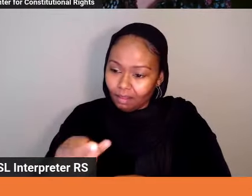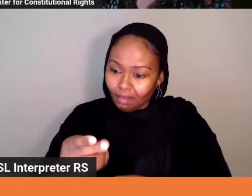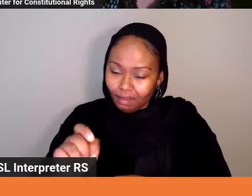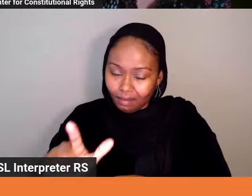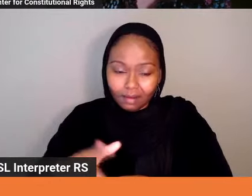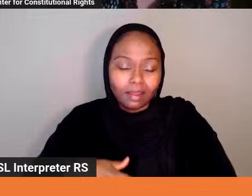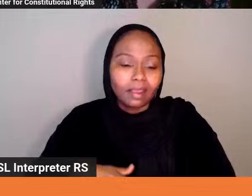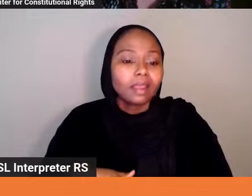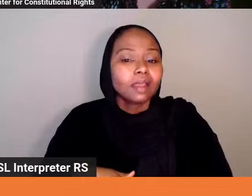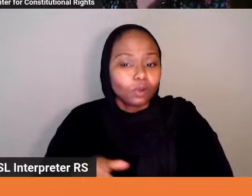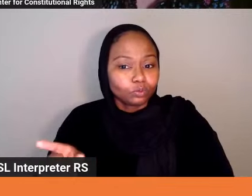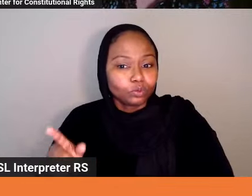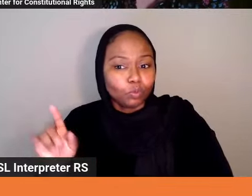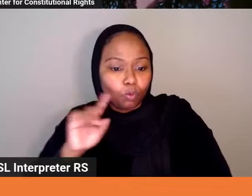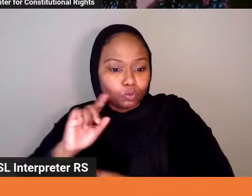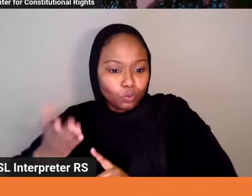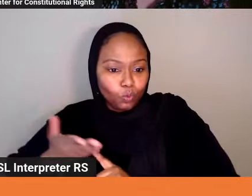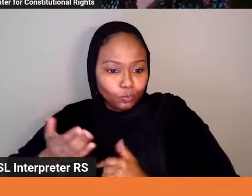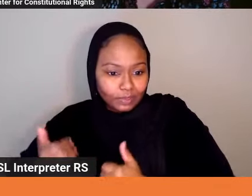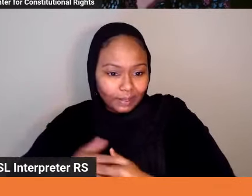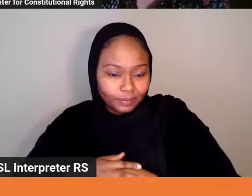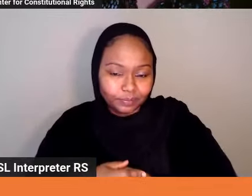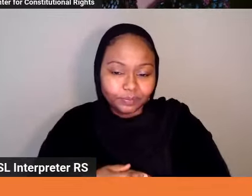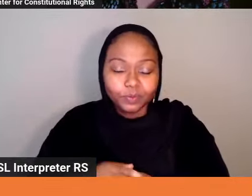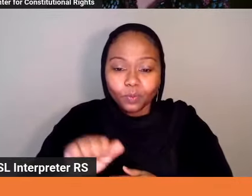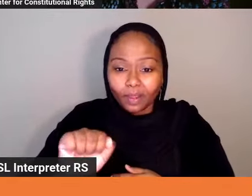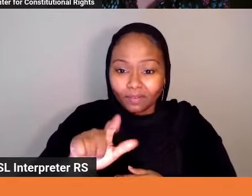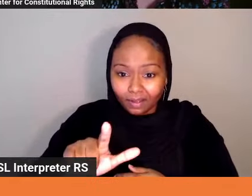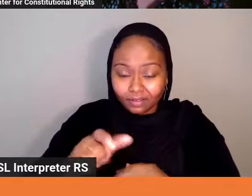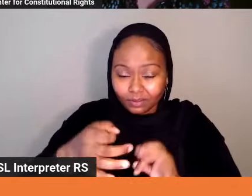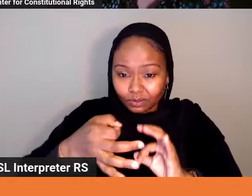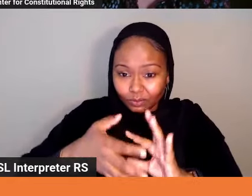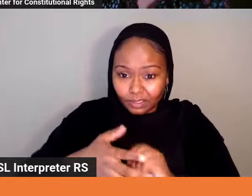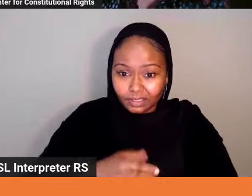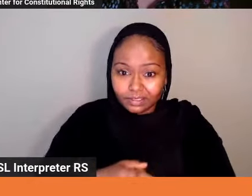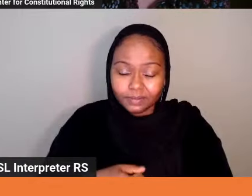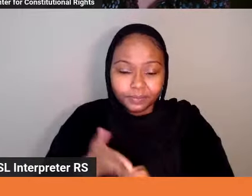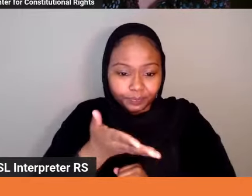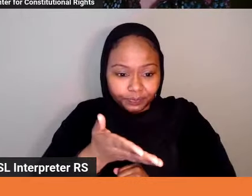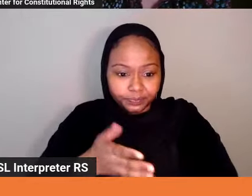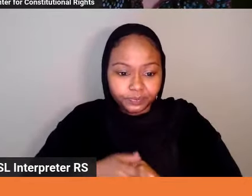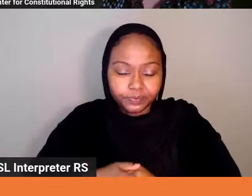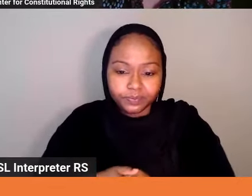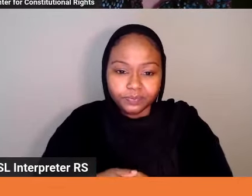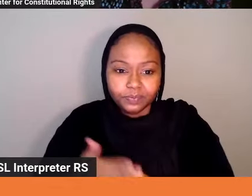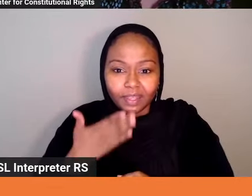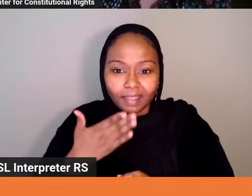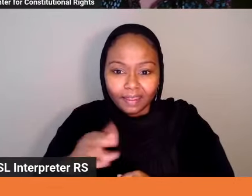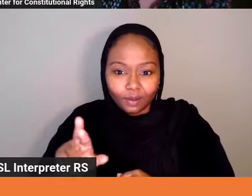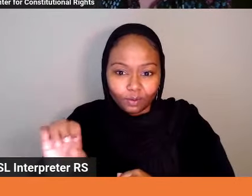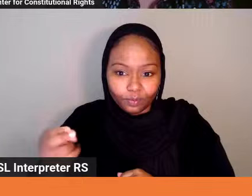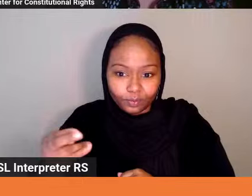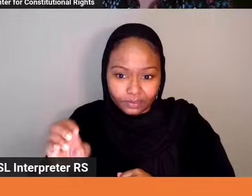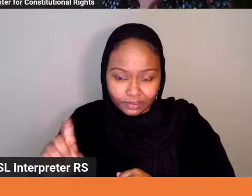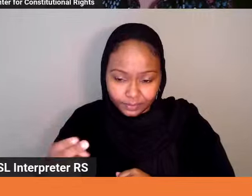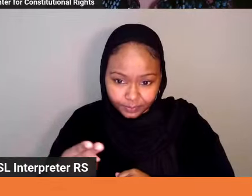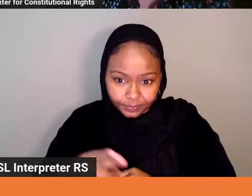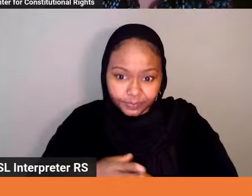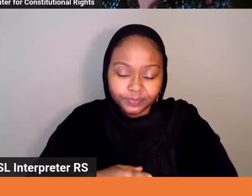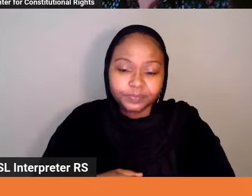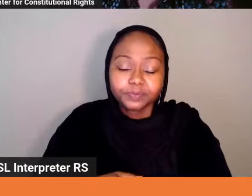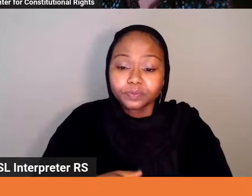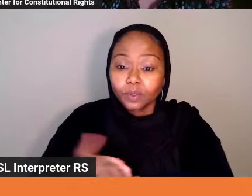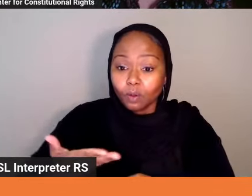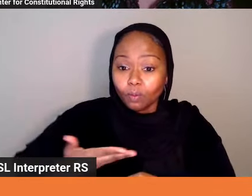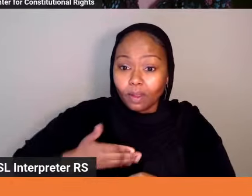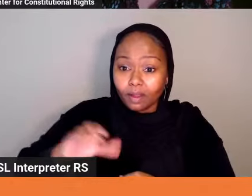want to go over a few logistics. We have ASL interpretation on the screen. Thank you, Rashida. We have